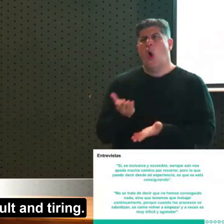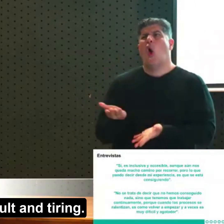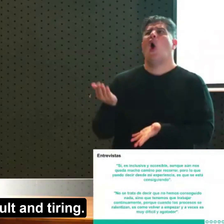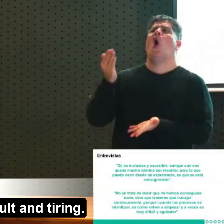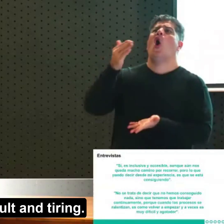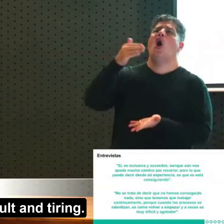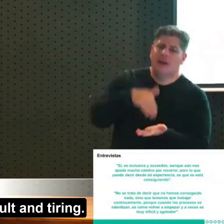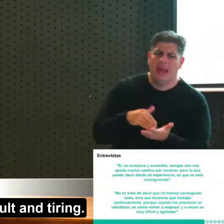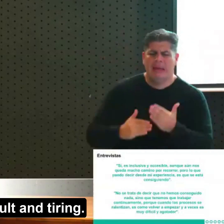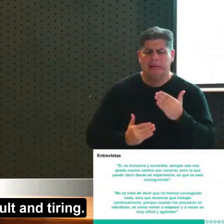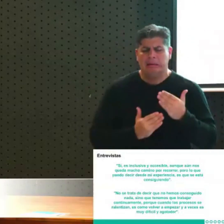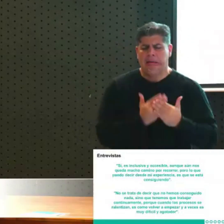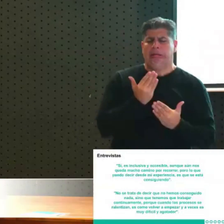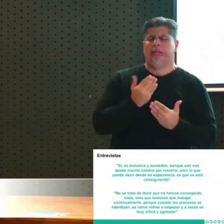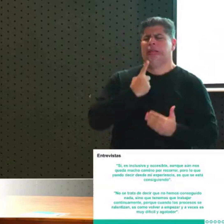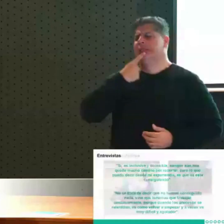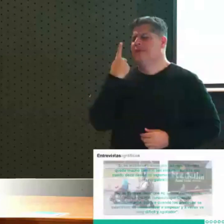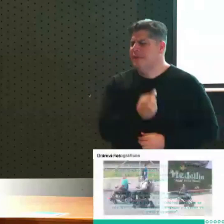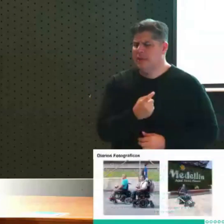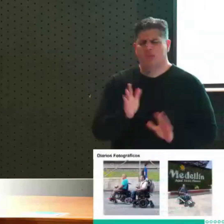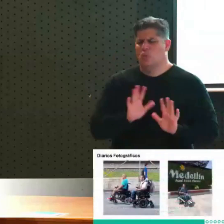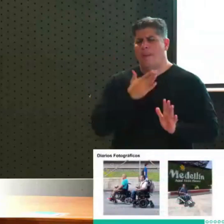very difficult and tiring.